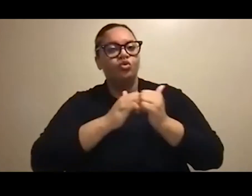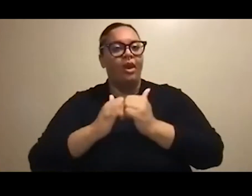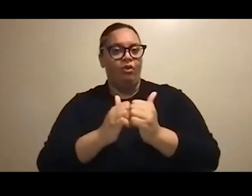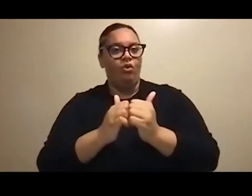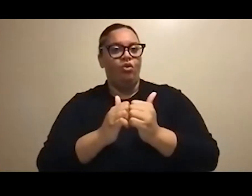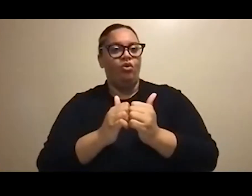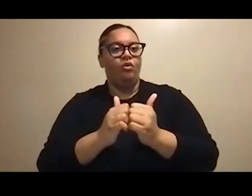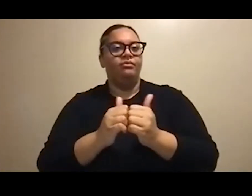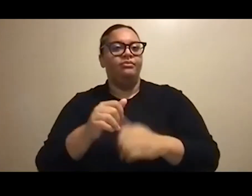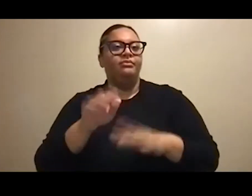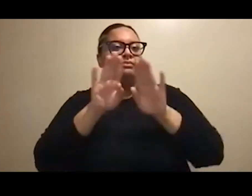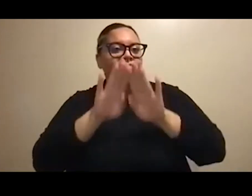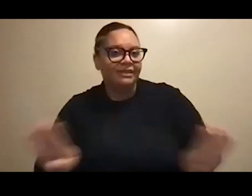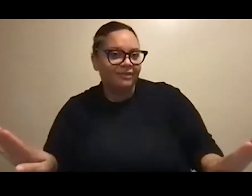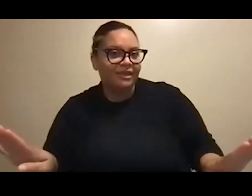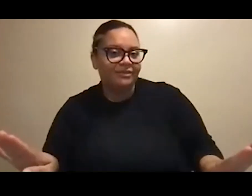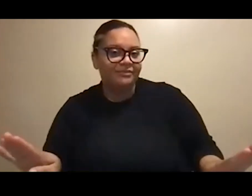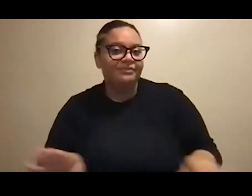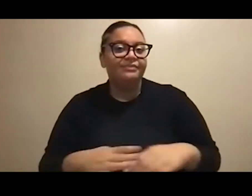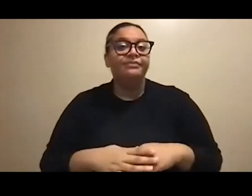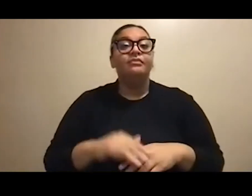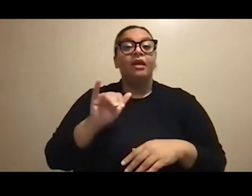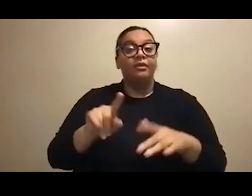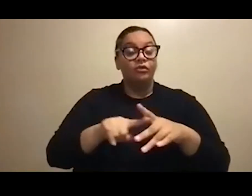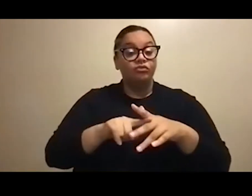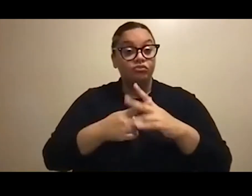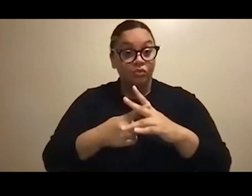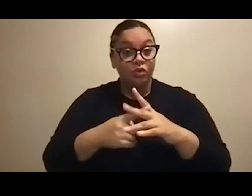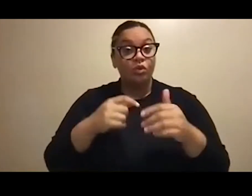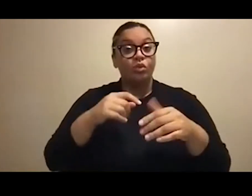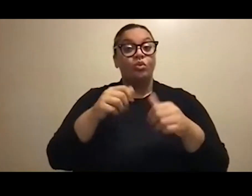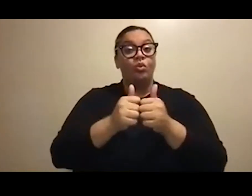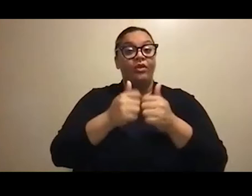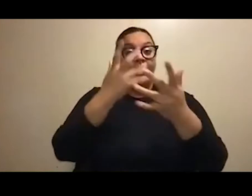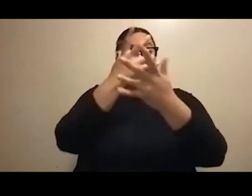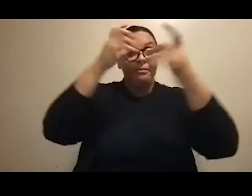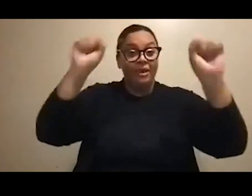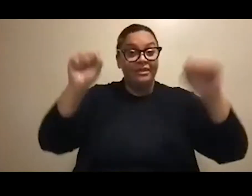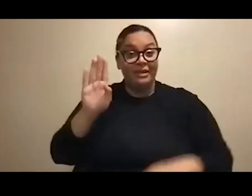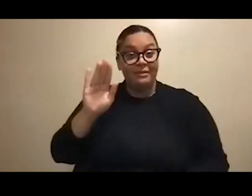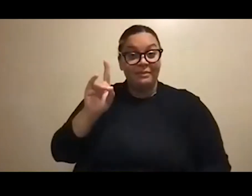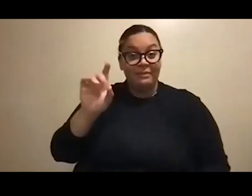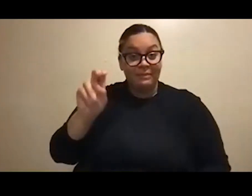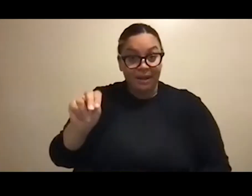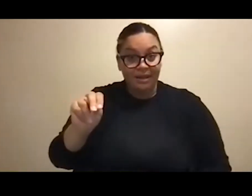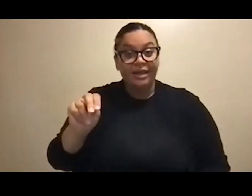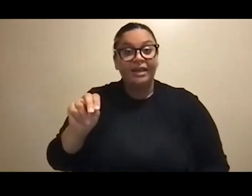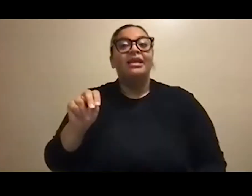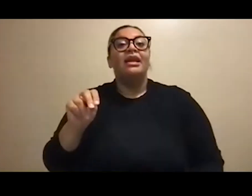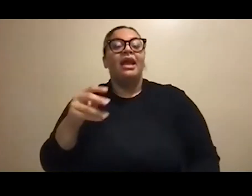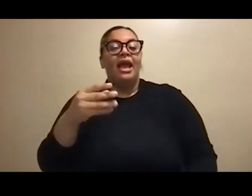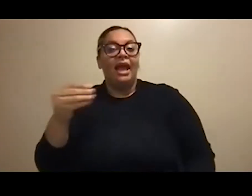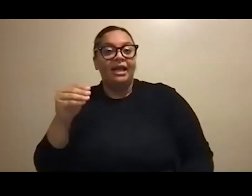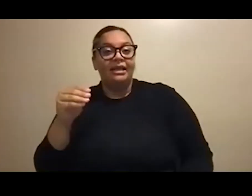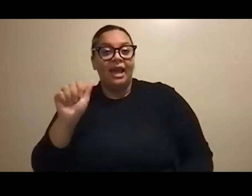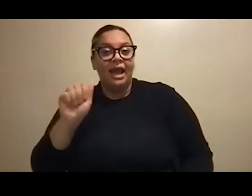recall, during the inauguration of President Biden by a wonderful woman named Amanda Gorman. This is